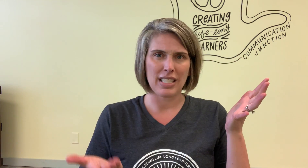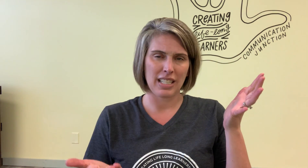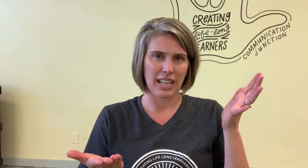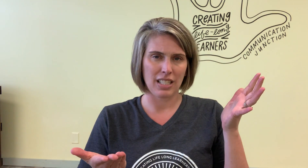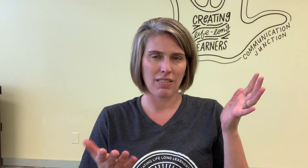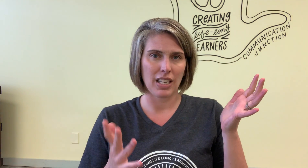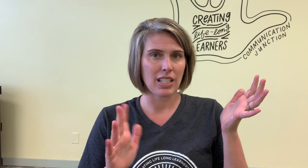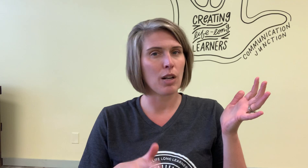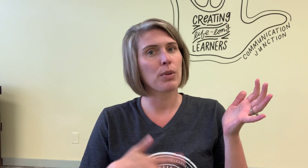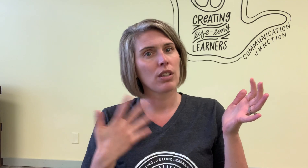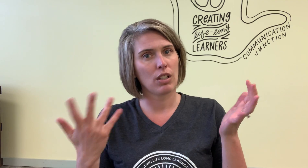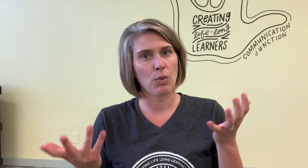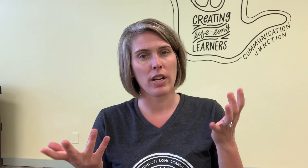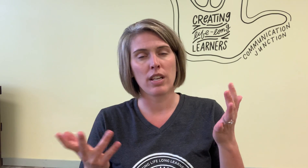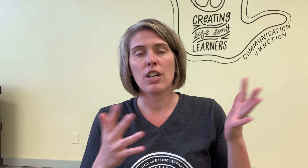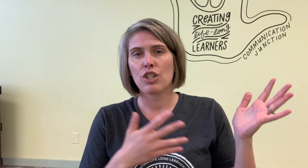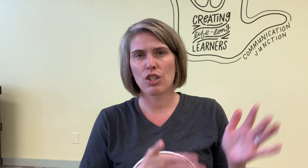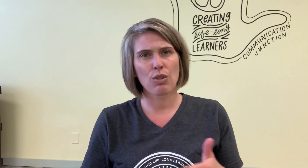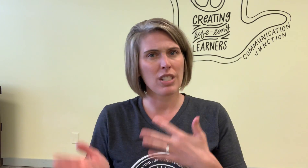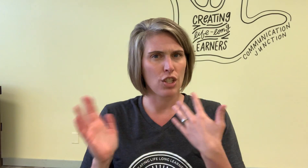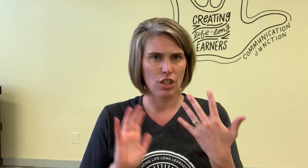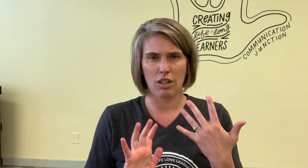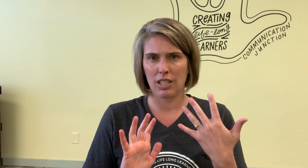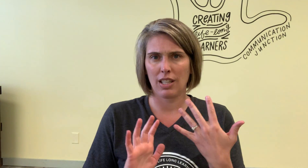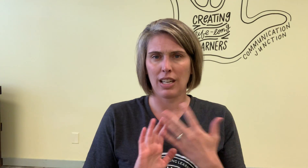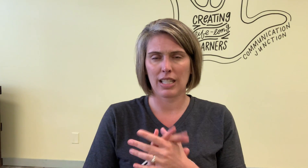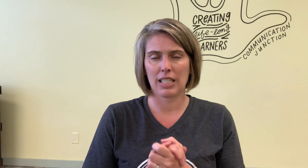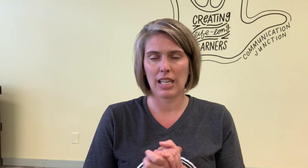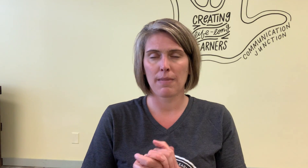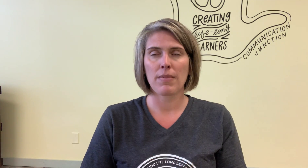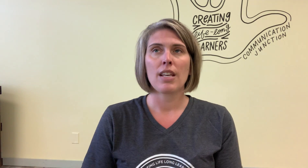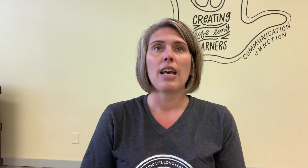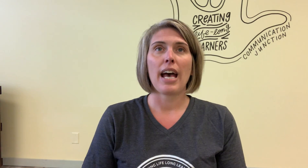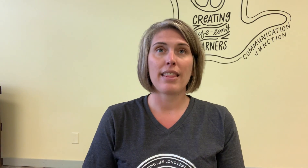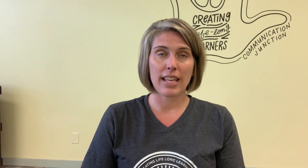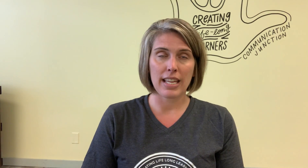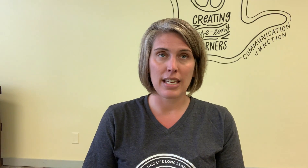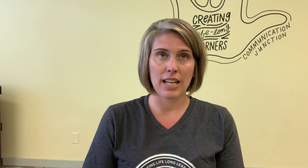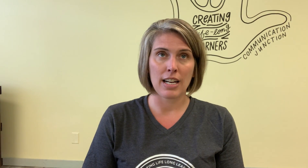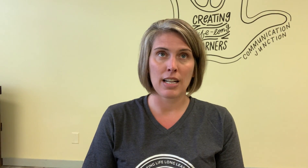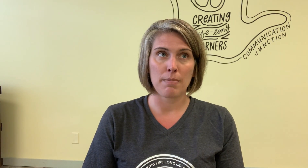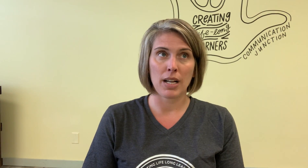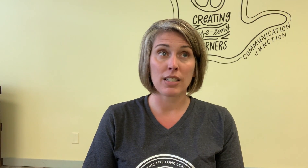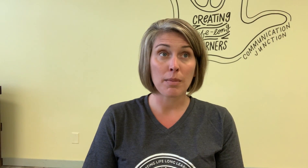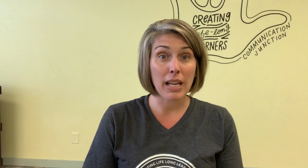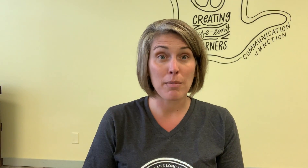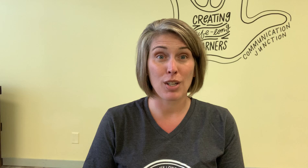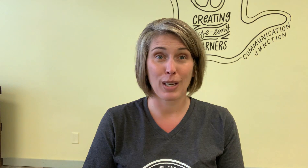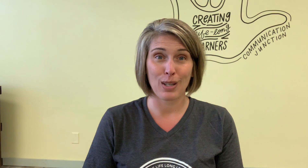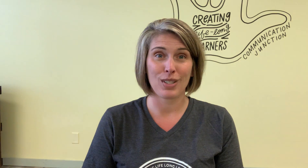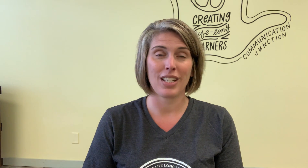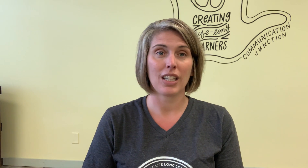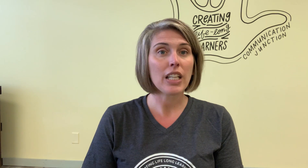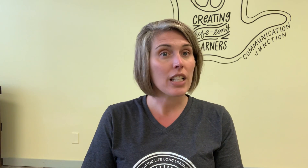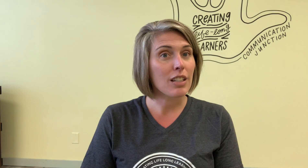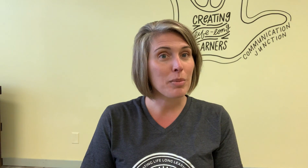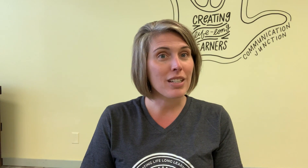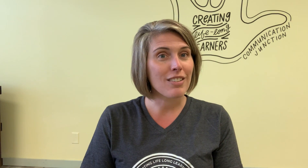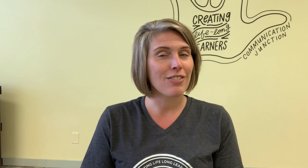an activity to help your little one, just transition on to the next thing. And then sometimes our kiddos need a little bit of